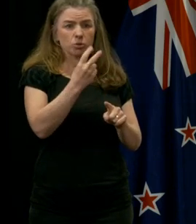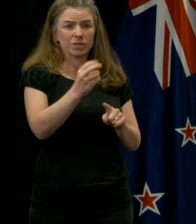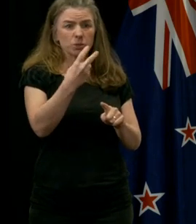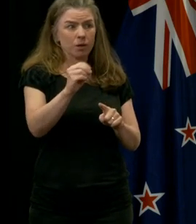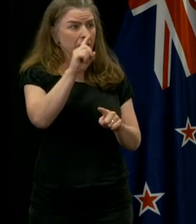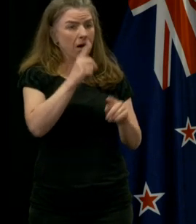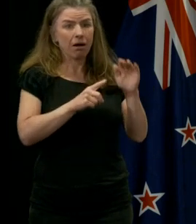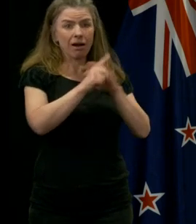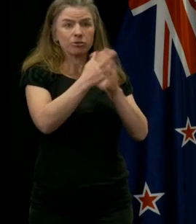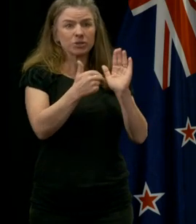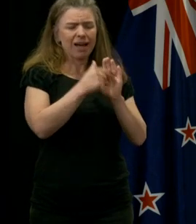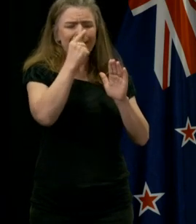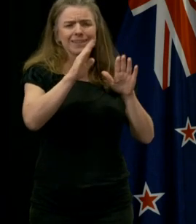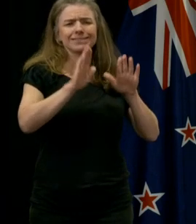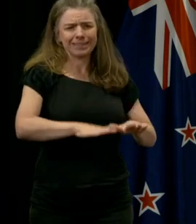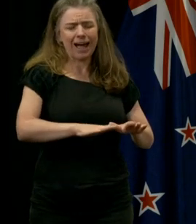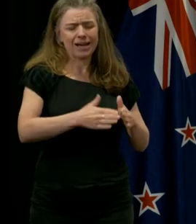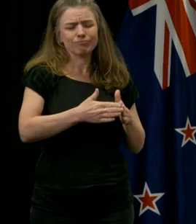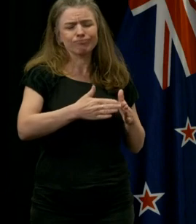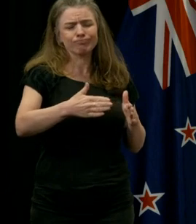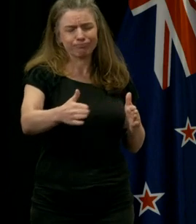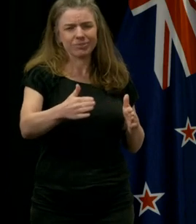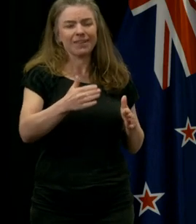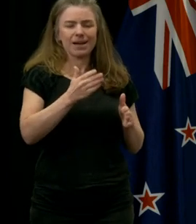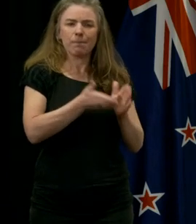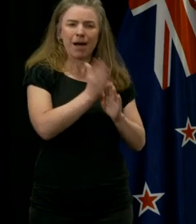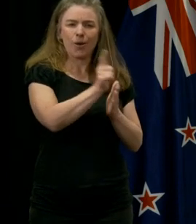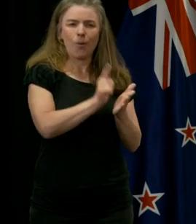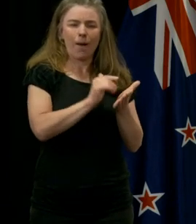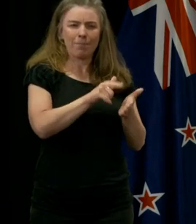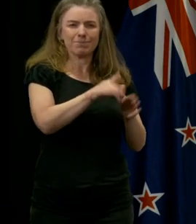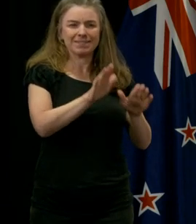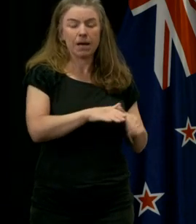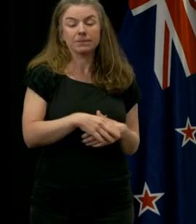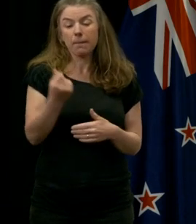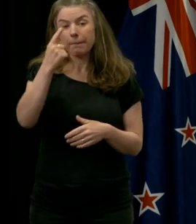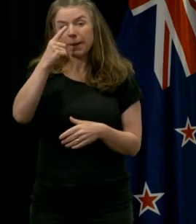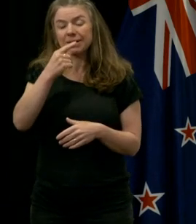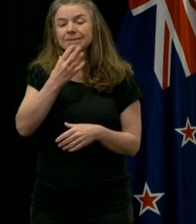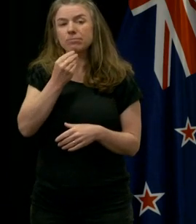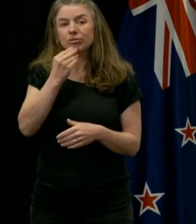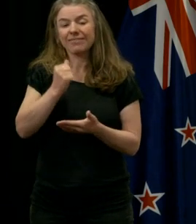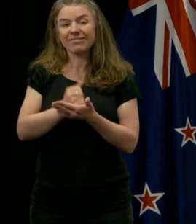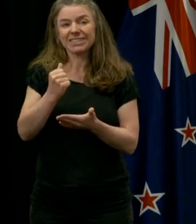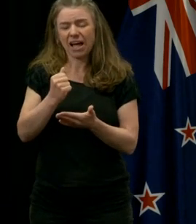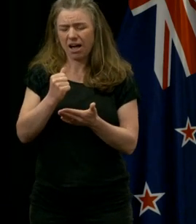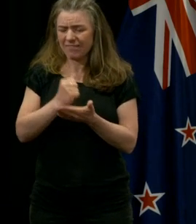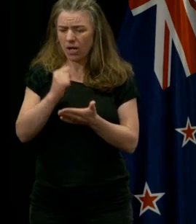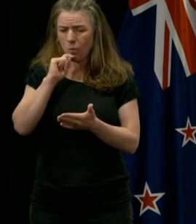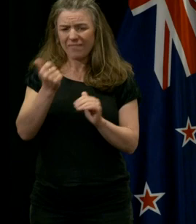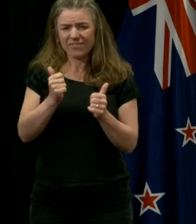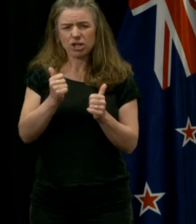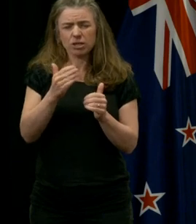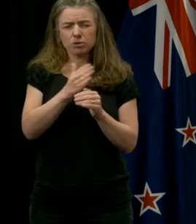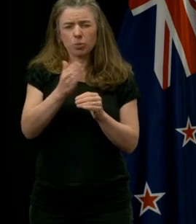to leave New Zealand will be able to stay legally. Travellers with a temporary visa due to expire between 1 April and 9 July